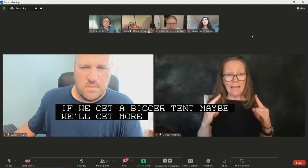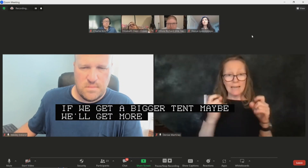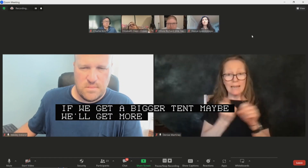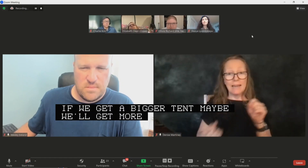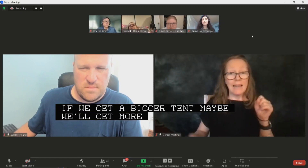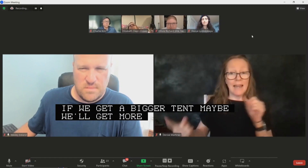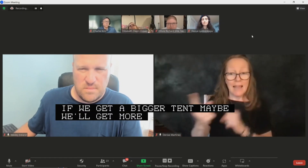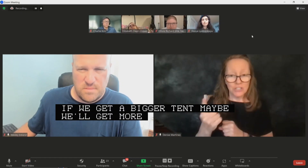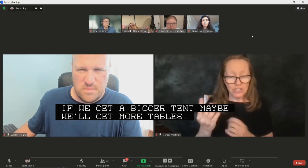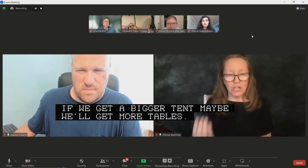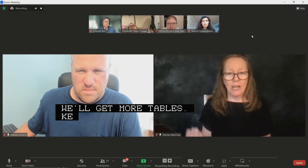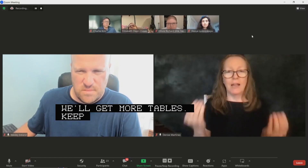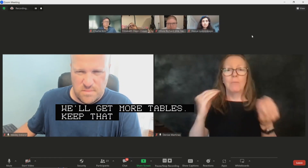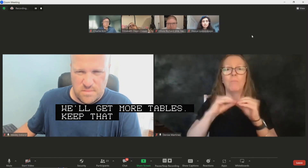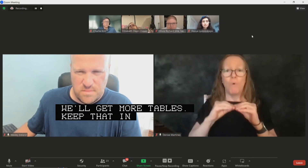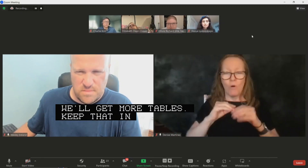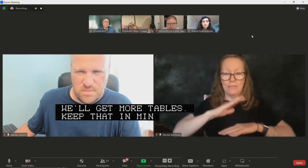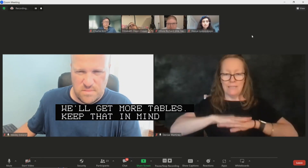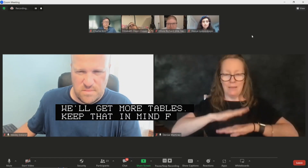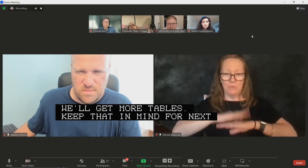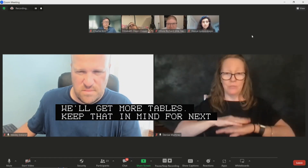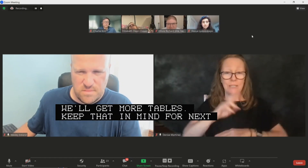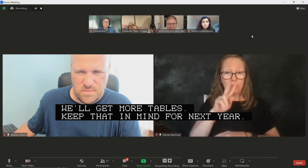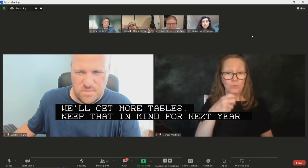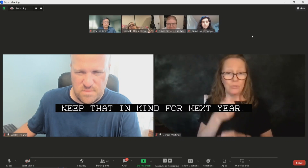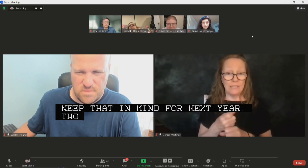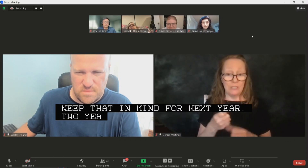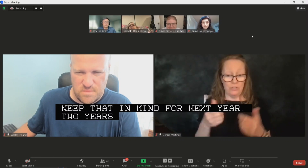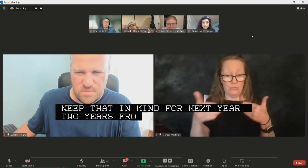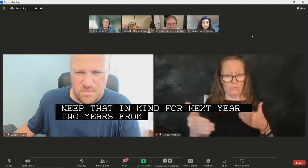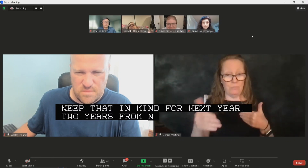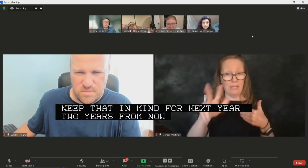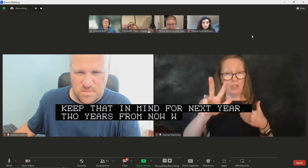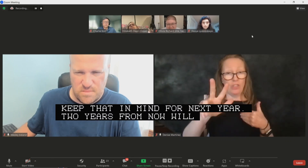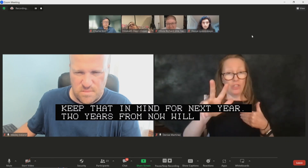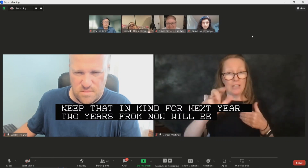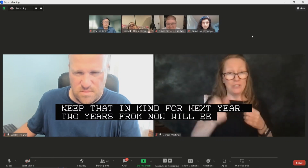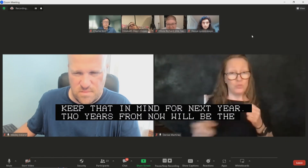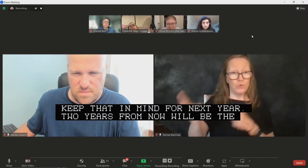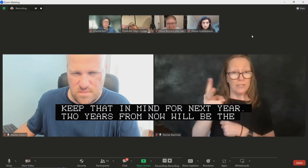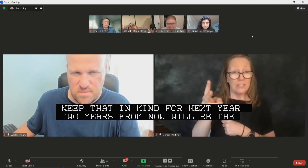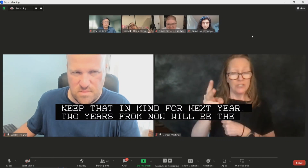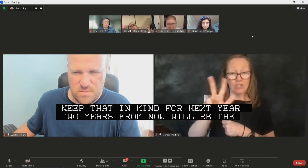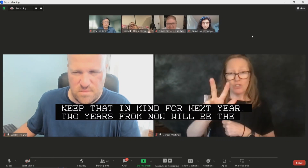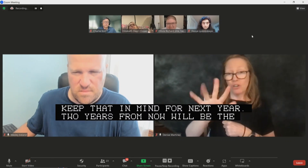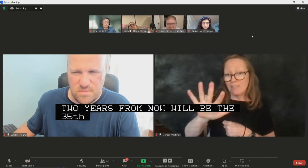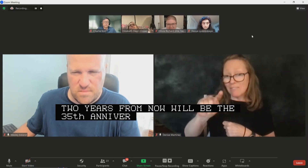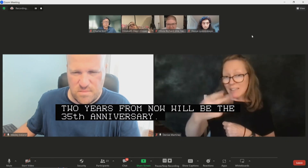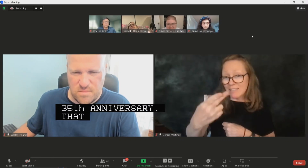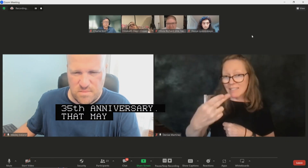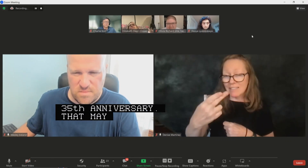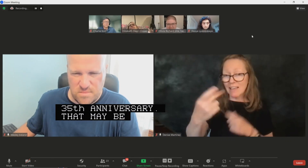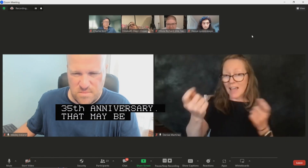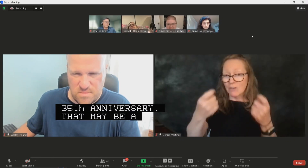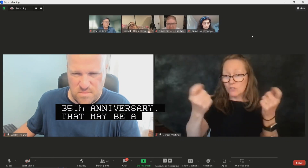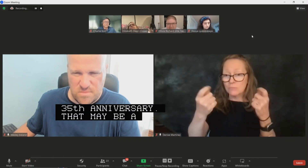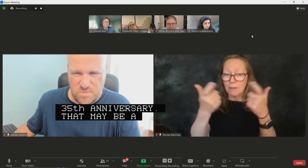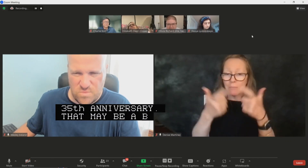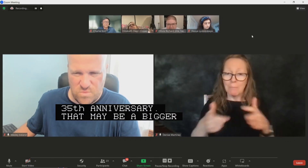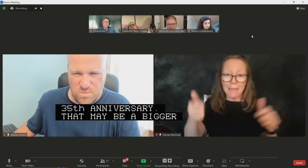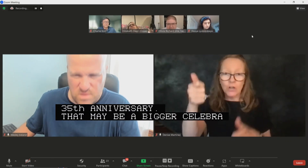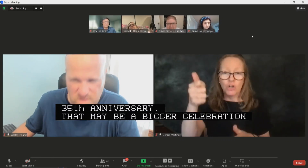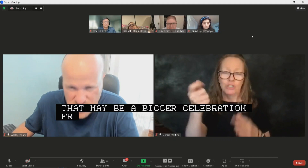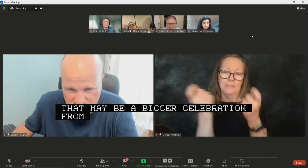course, 2 years from now will be the 35th anniversary, and that may be a bigger celebration on the Boston Common with other